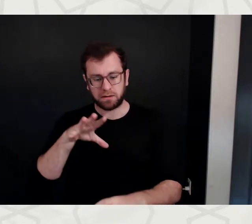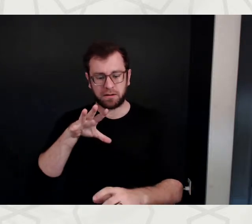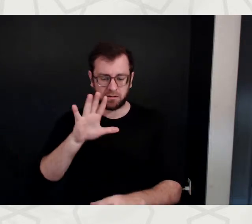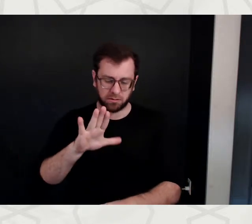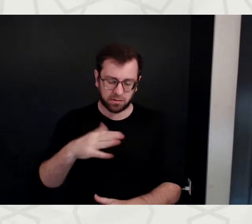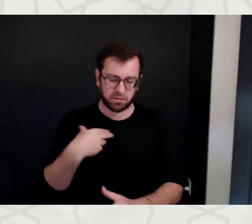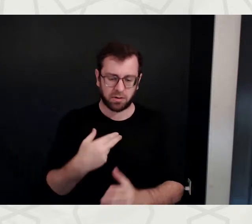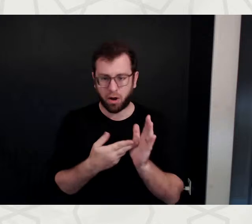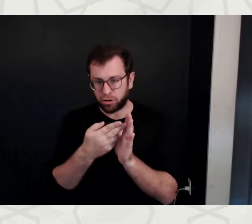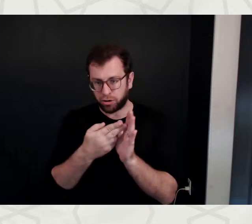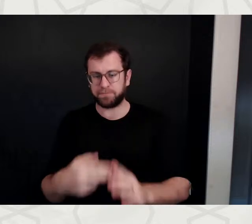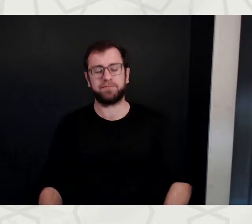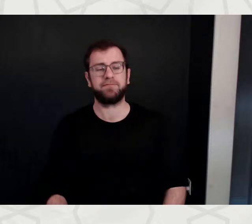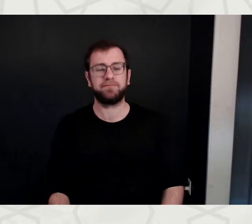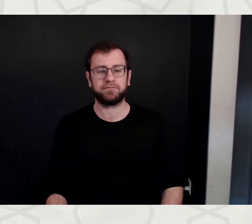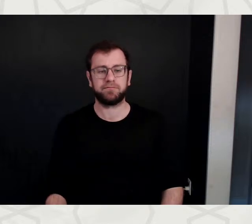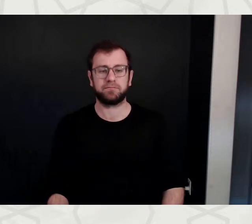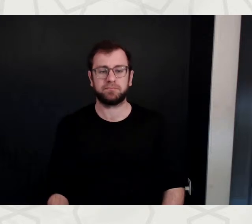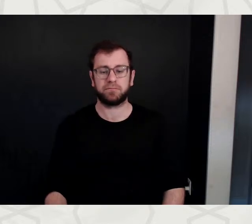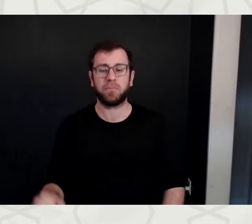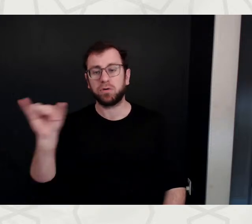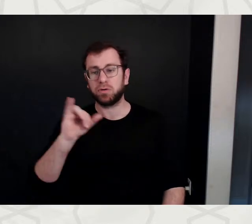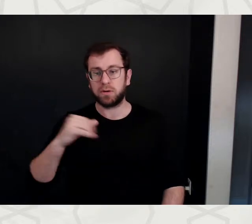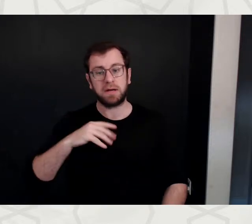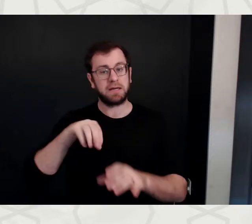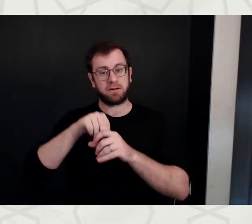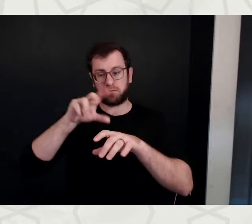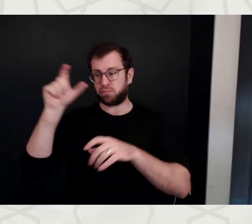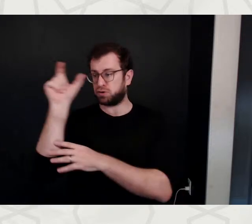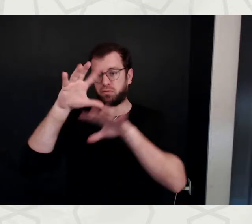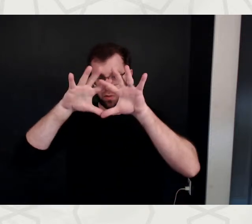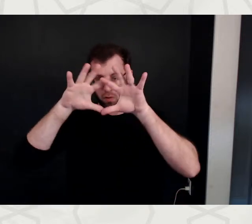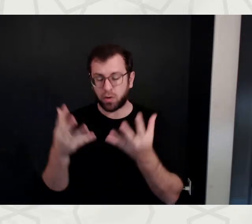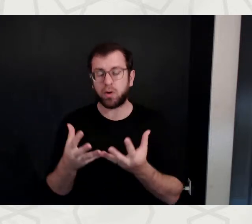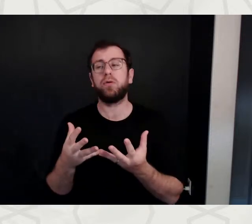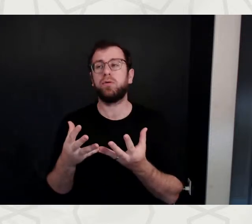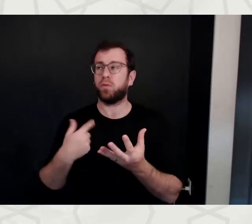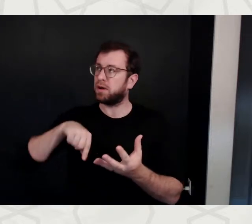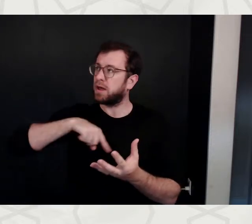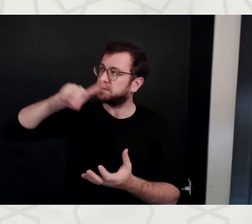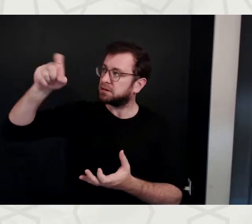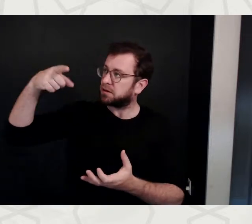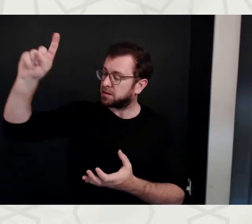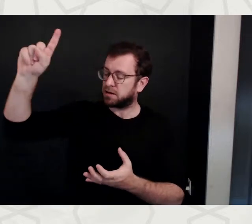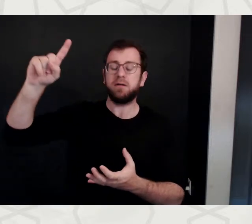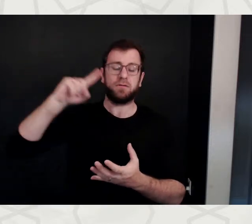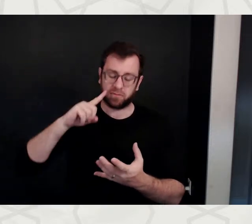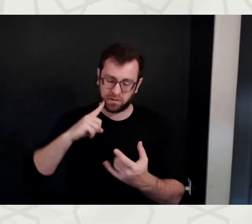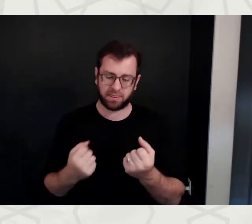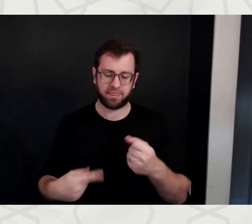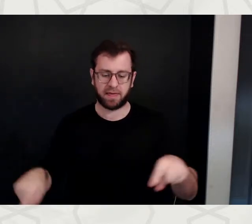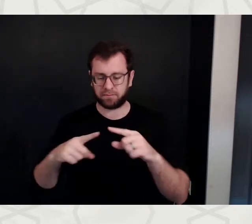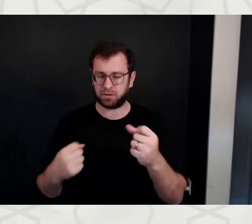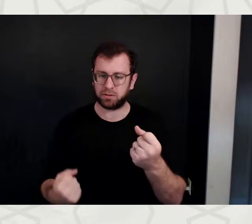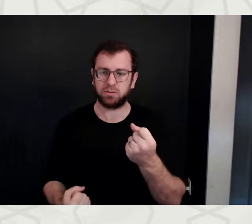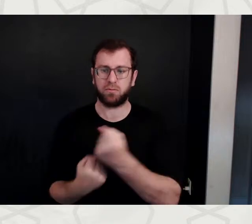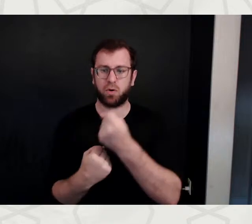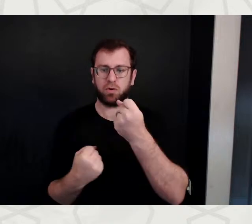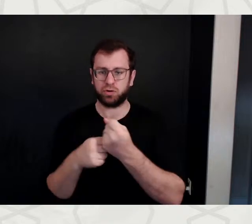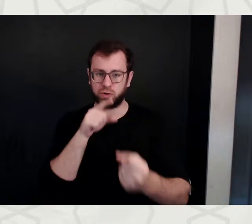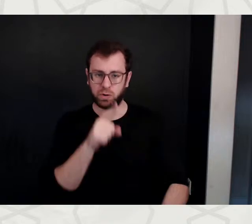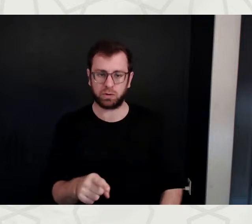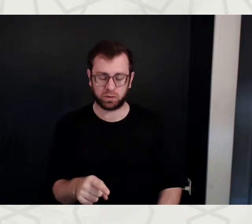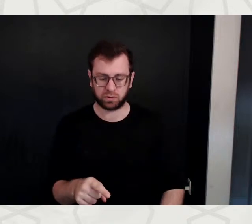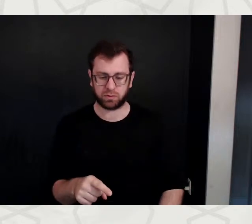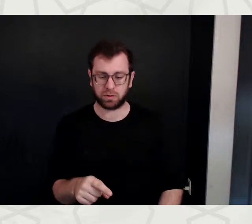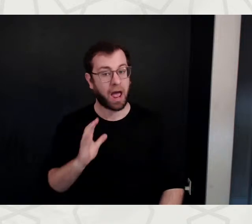wa sallam. We ask Allah to raise up in the Muslim world those who will stand for truth. We ask Allah to take away